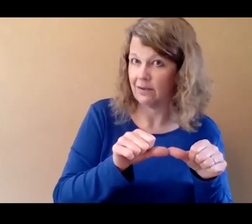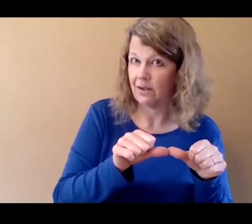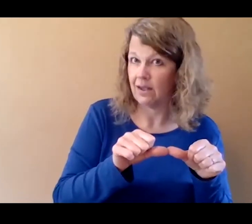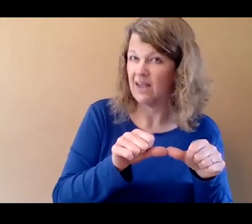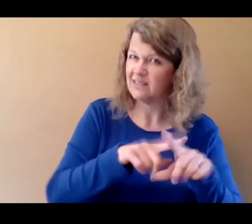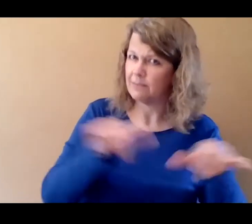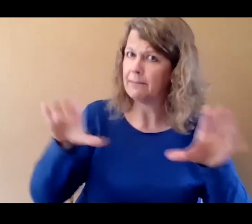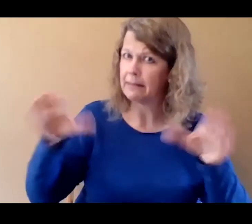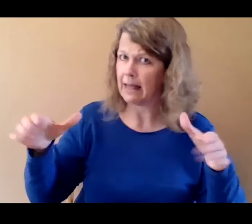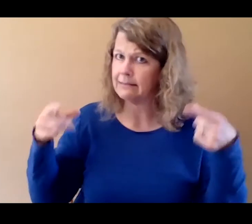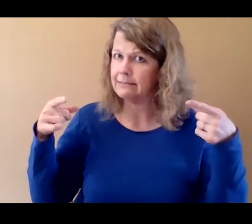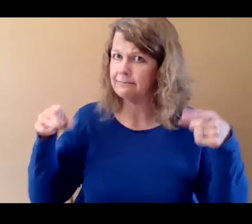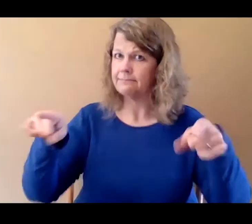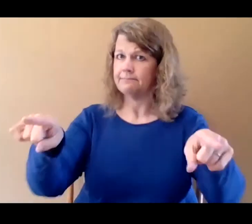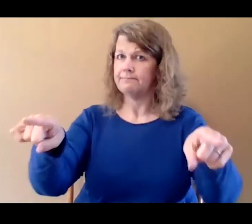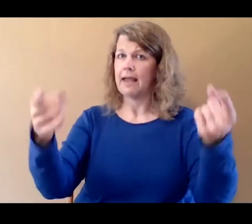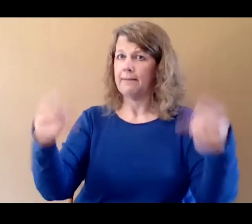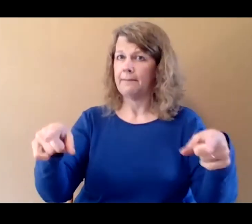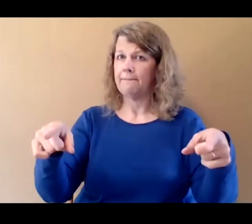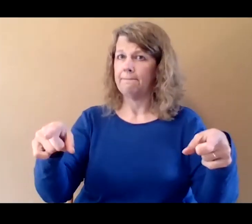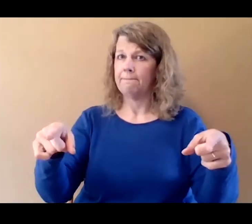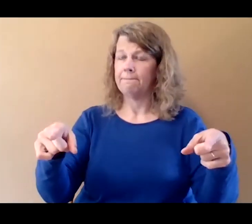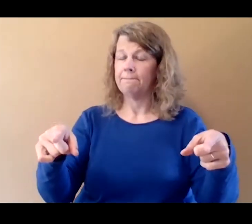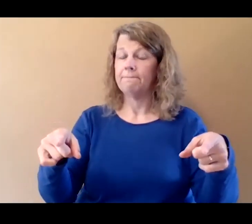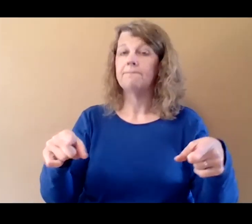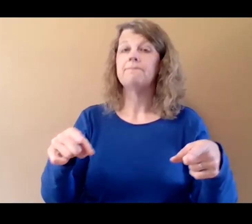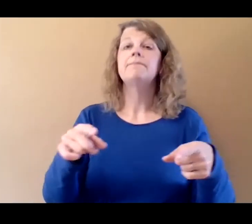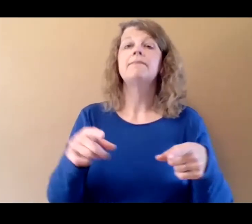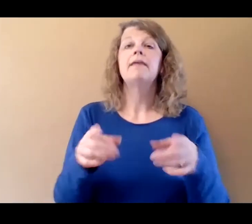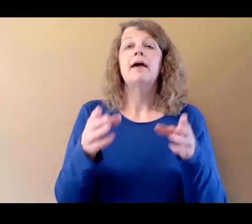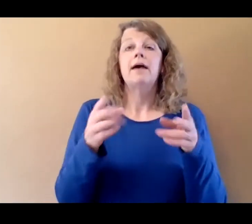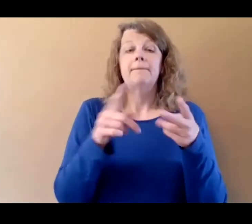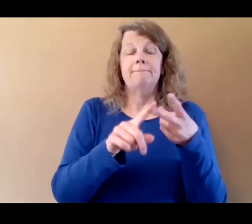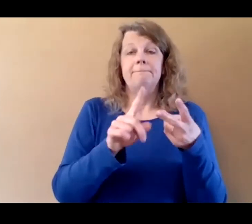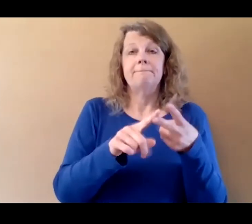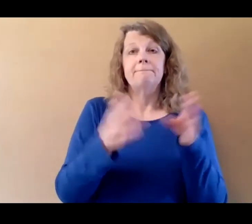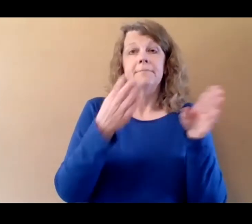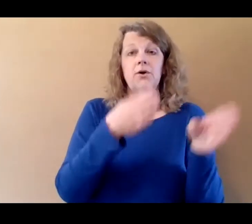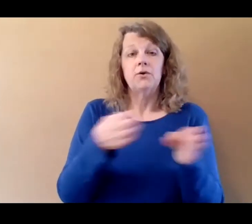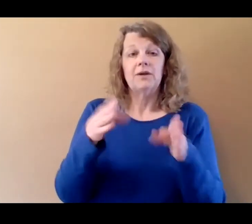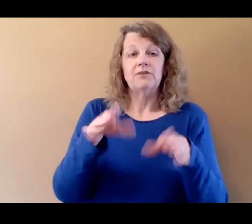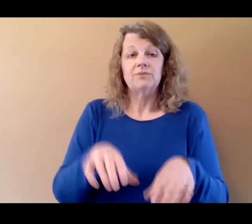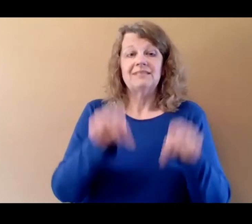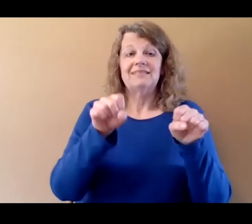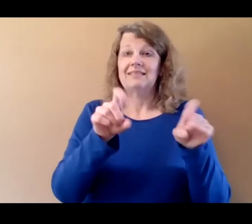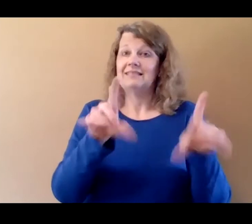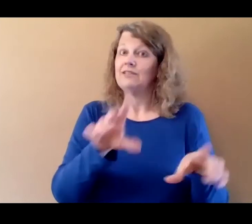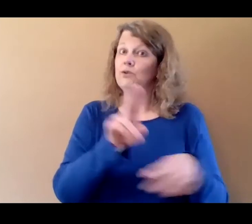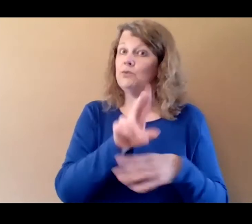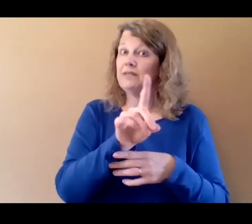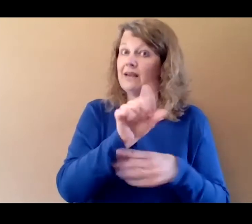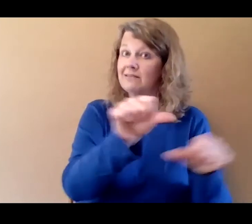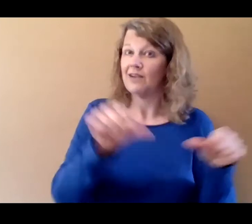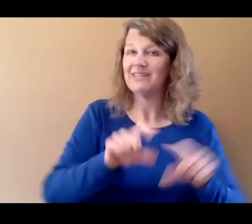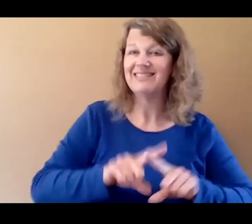same time as the time of the class. Make arrangements to take the exam in the UDS testing area, taking it at a